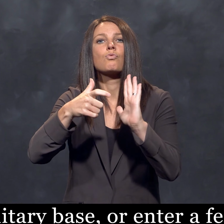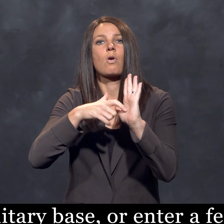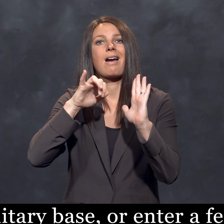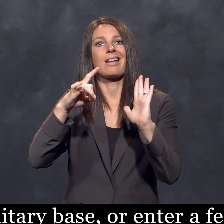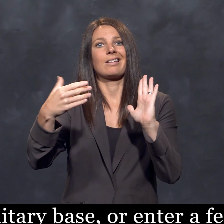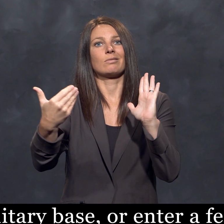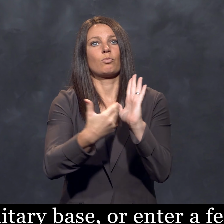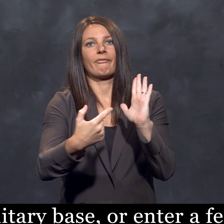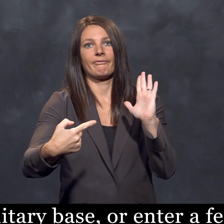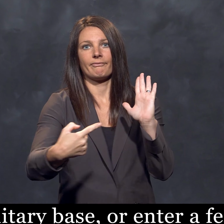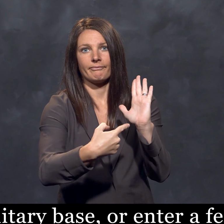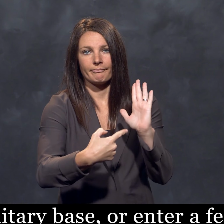door.